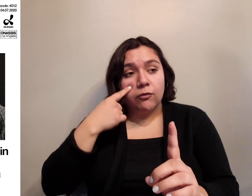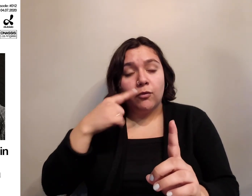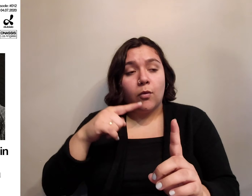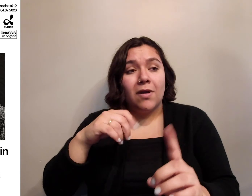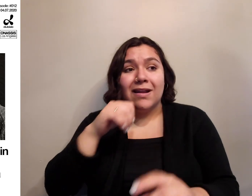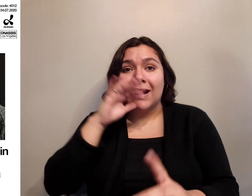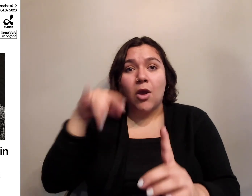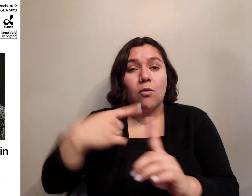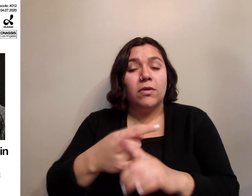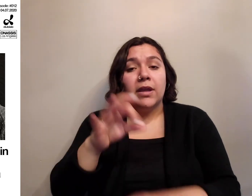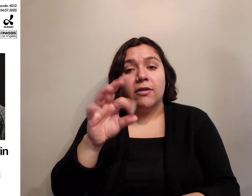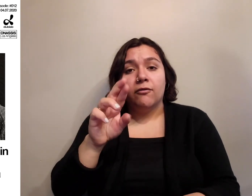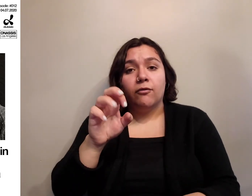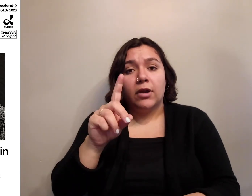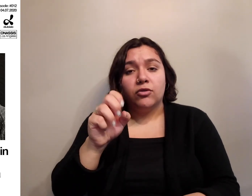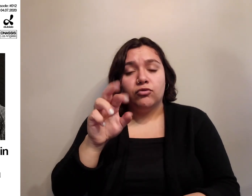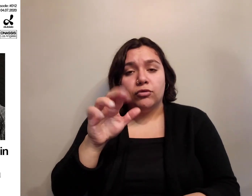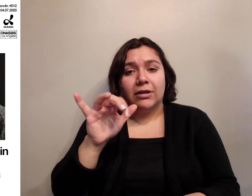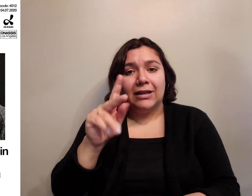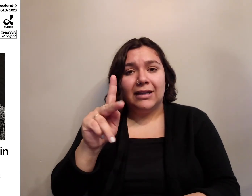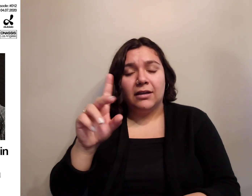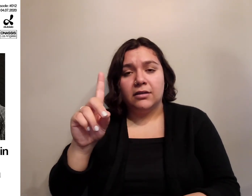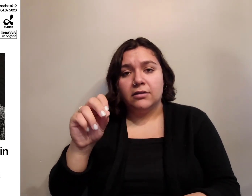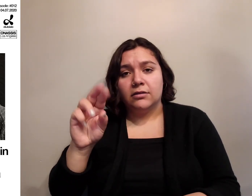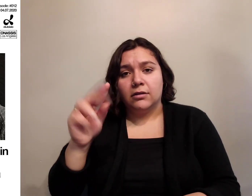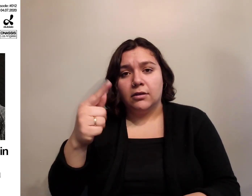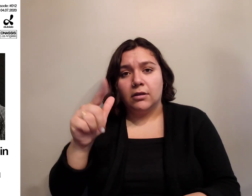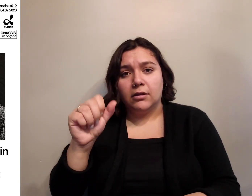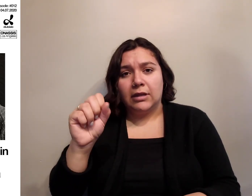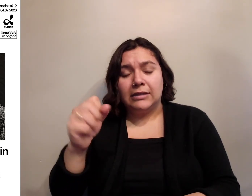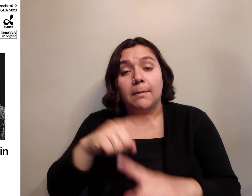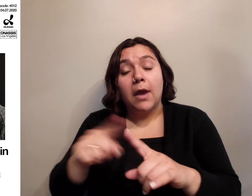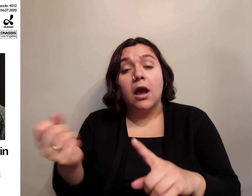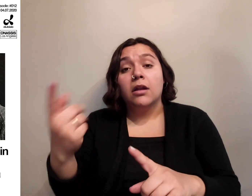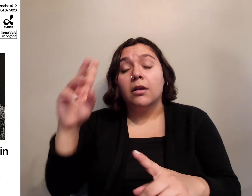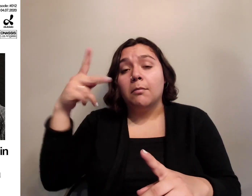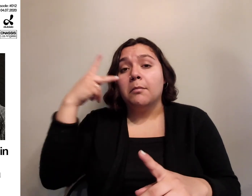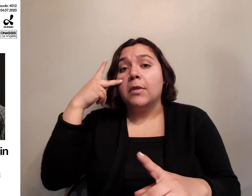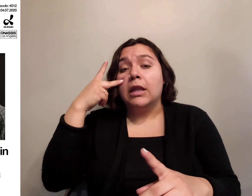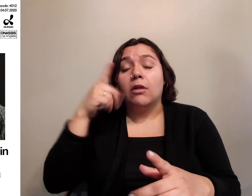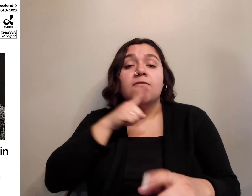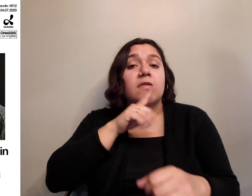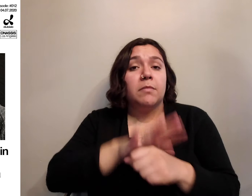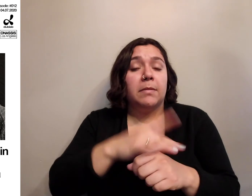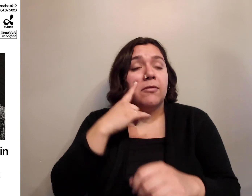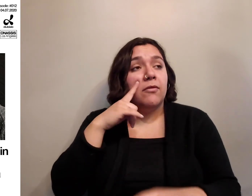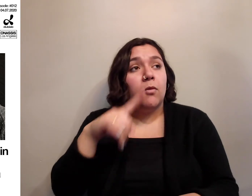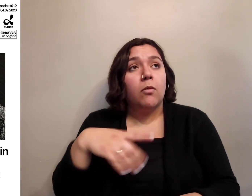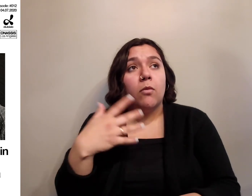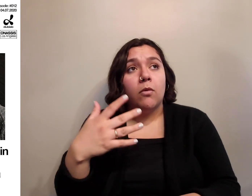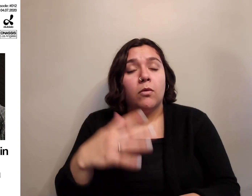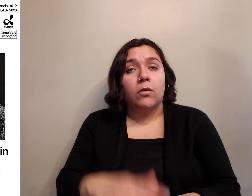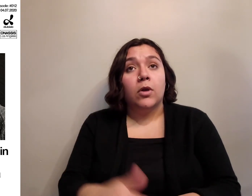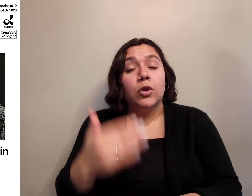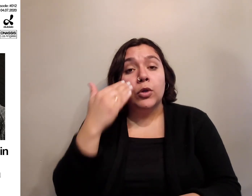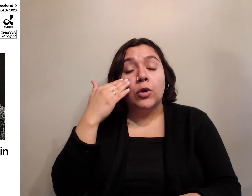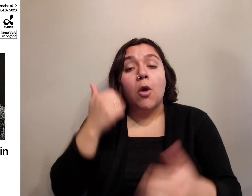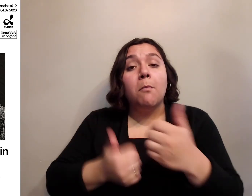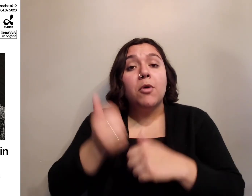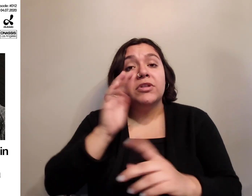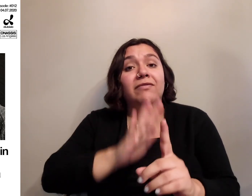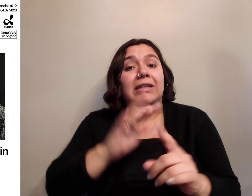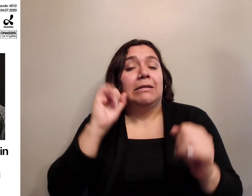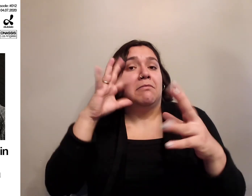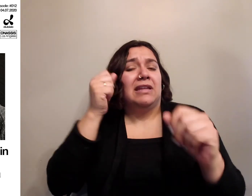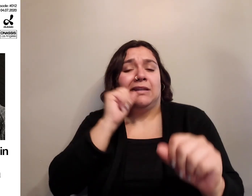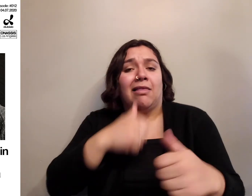not just Frederick Douglass's comment, but his political commitment for the, most of his extraordinary